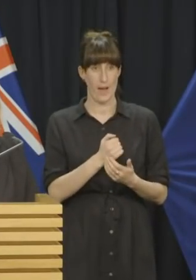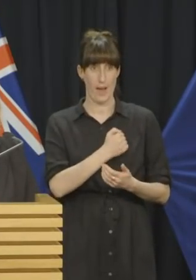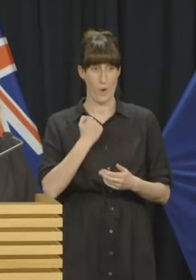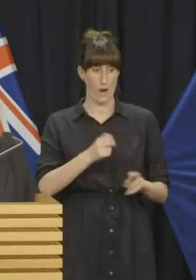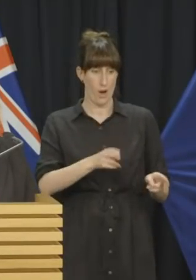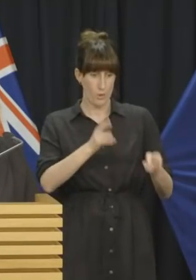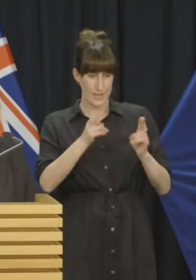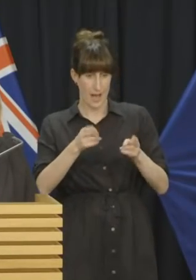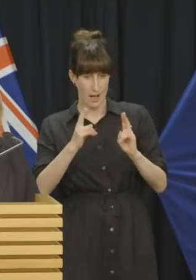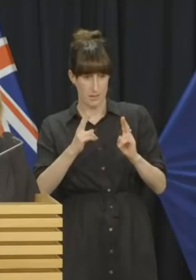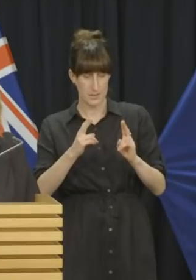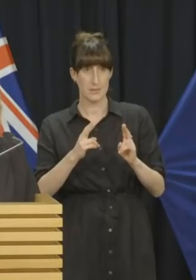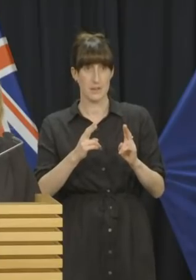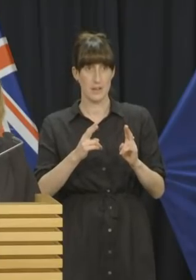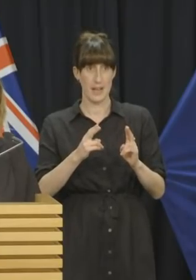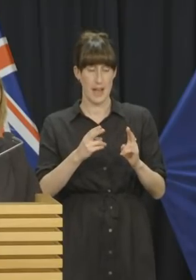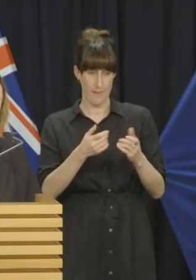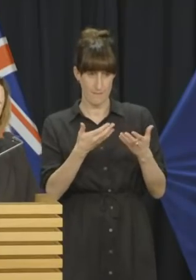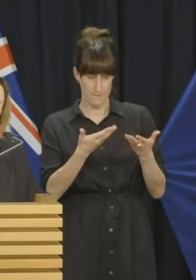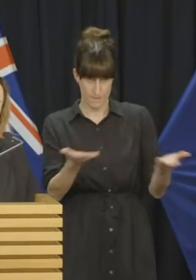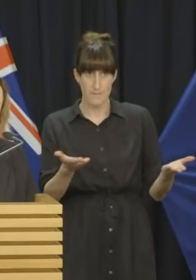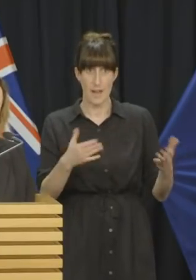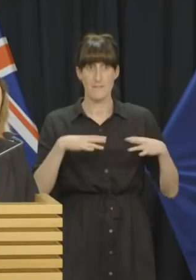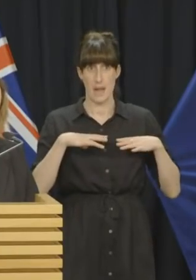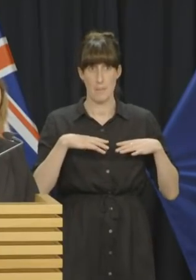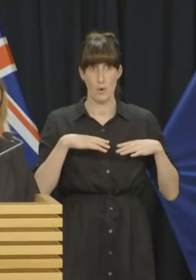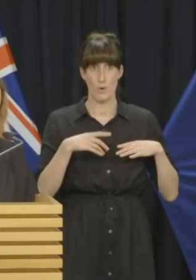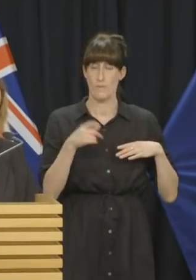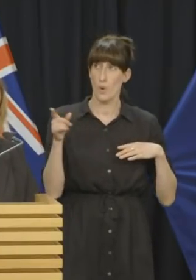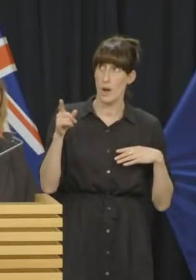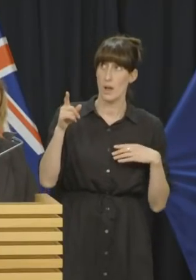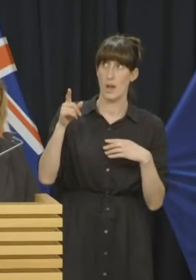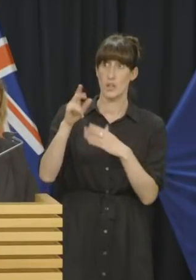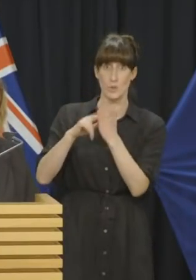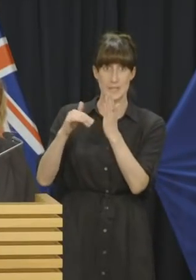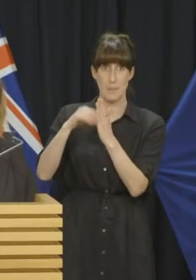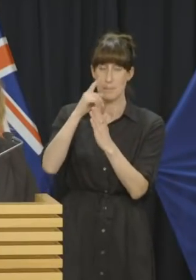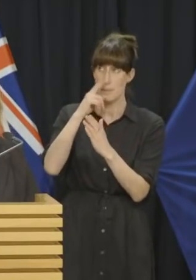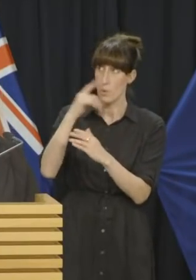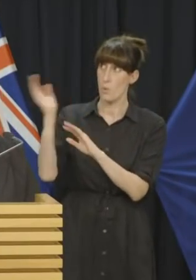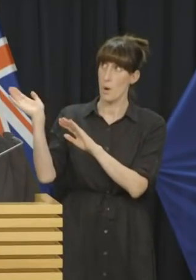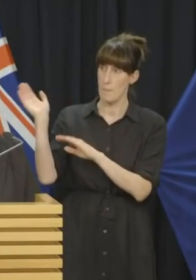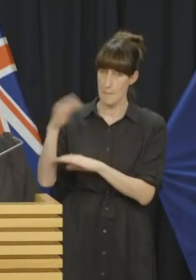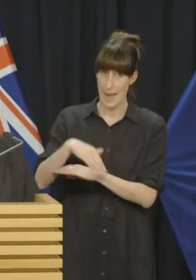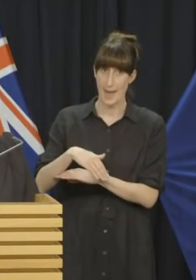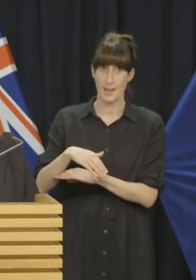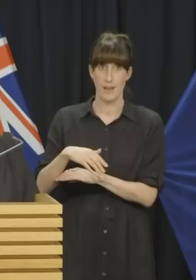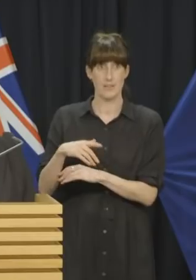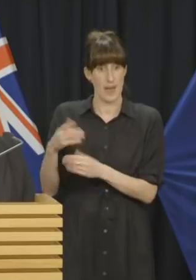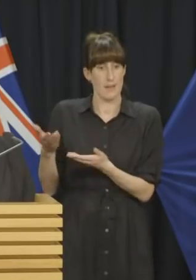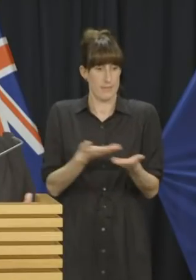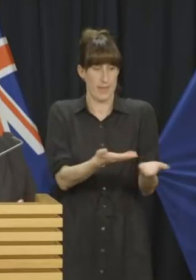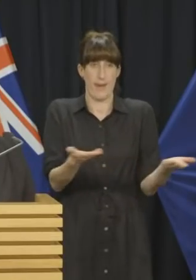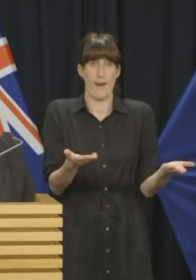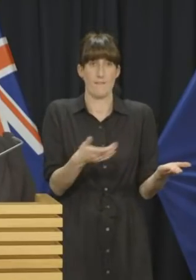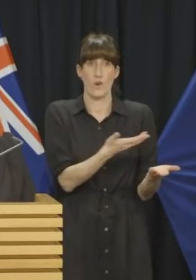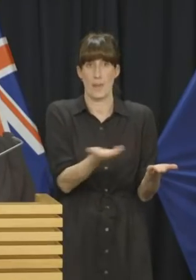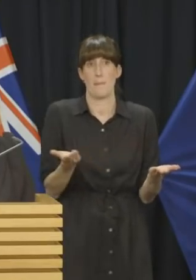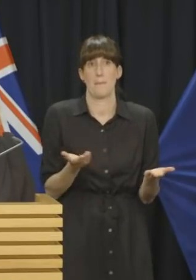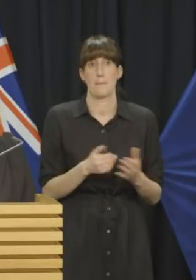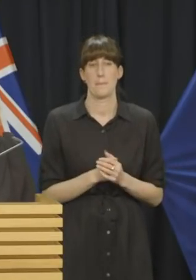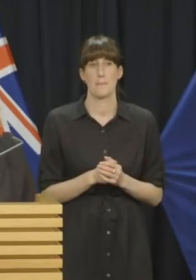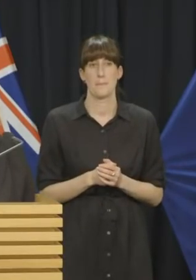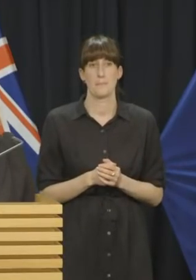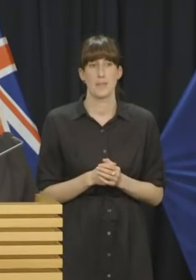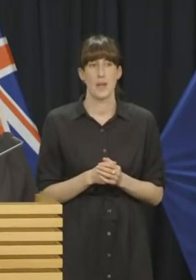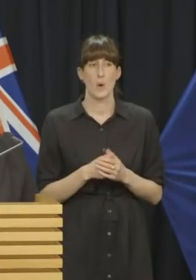New Zealanders who do have a right to return home to complete their managed isolation and facility. We are continuing to work through